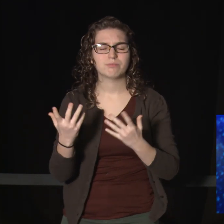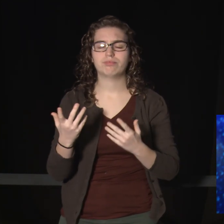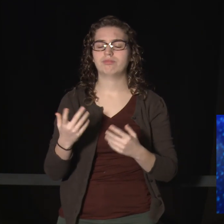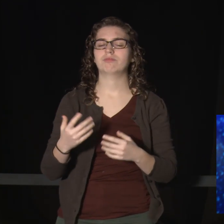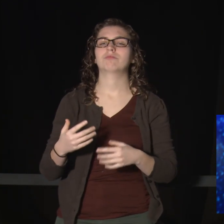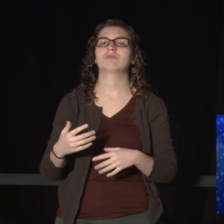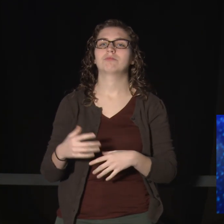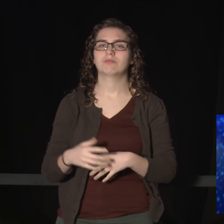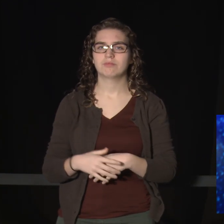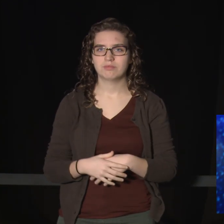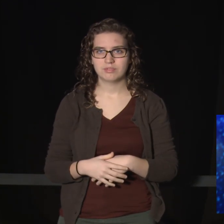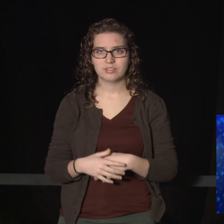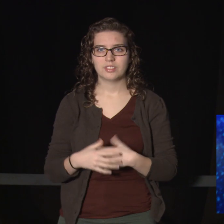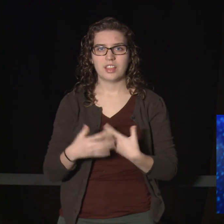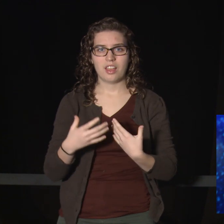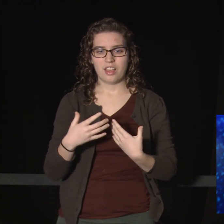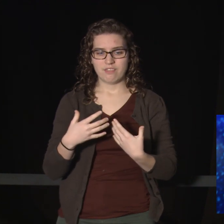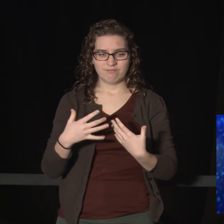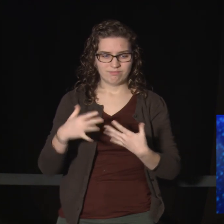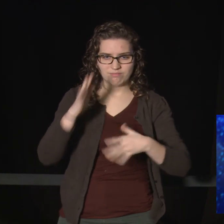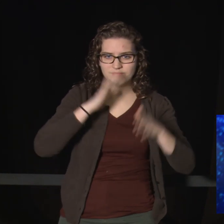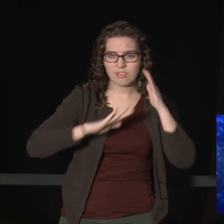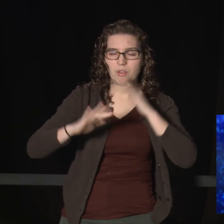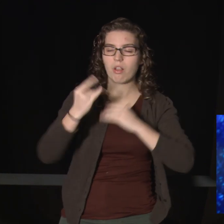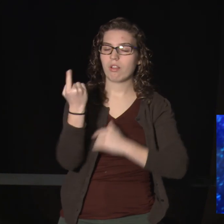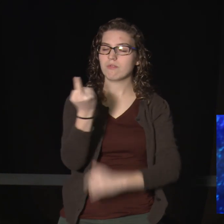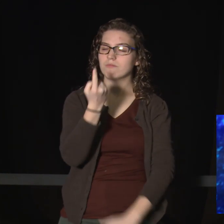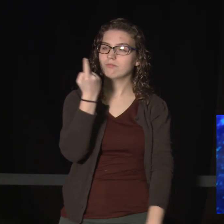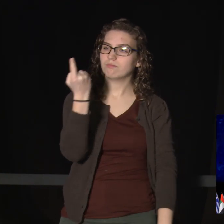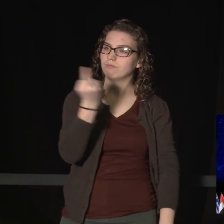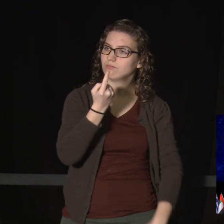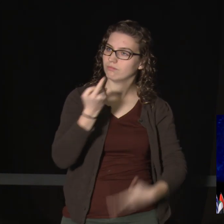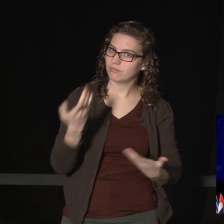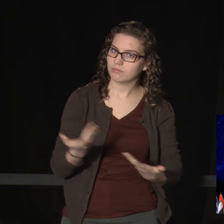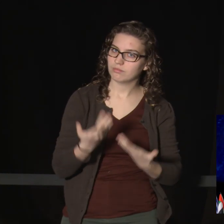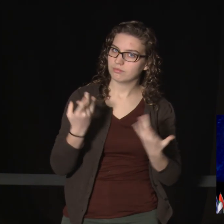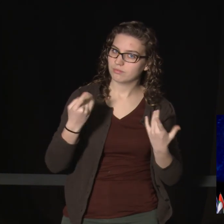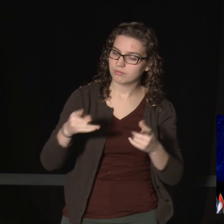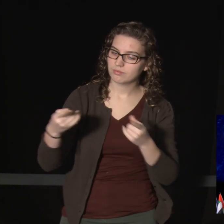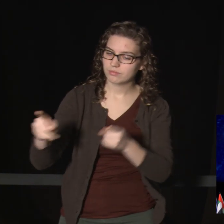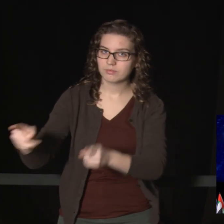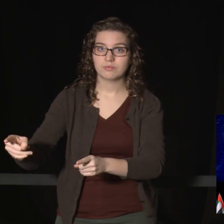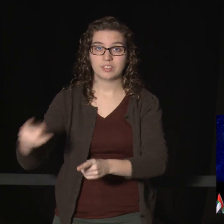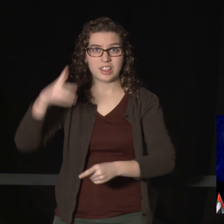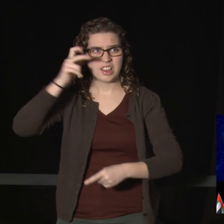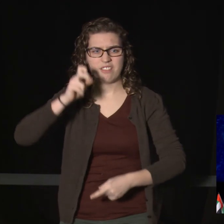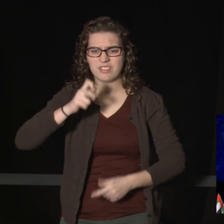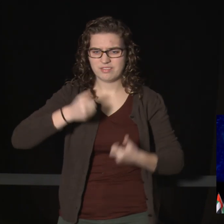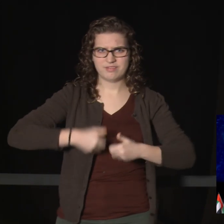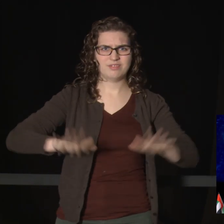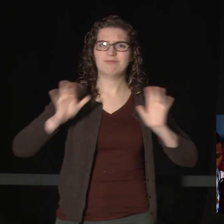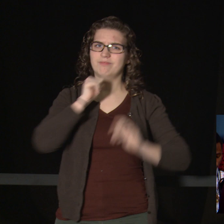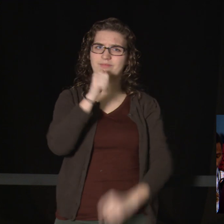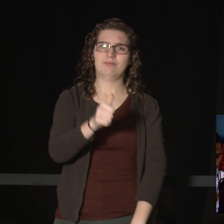Pah! Havoc will always be here. The devil has not given up.